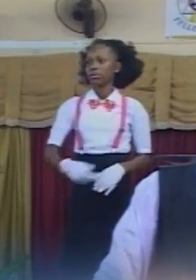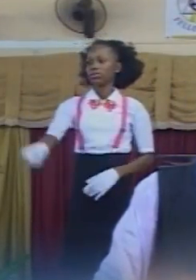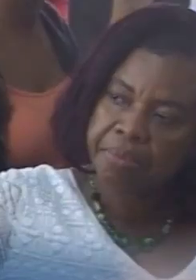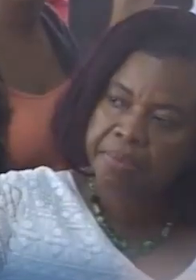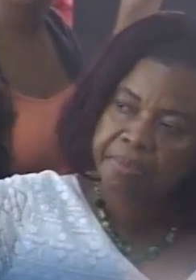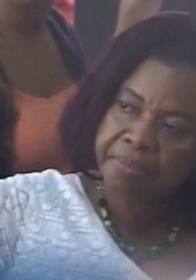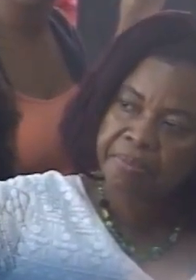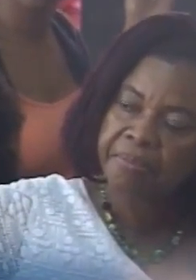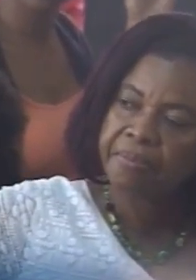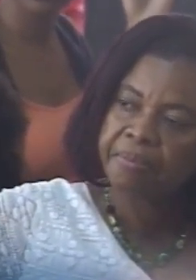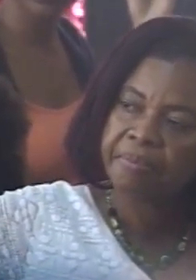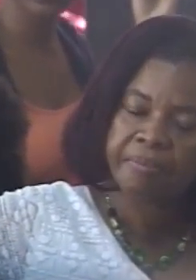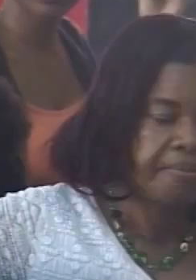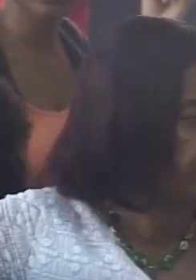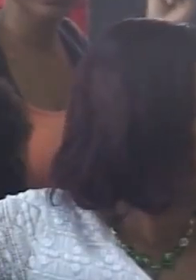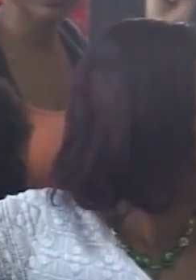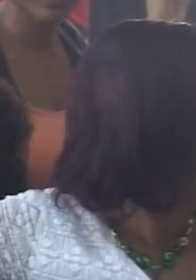altar.